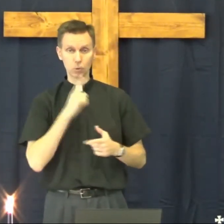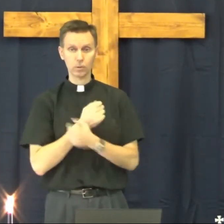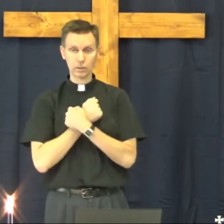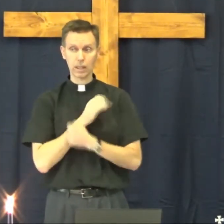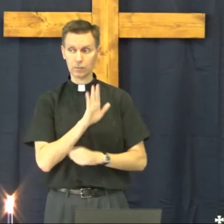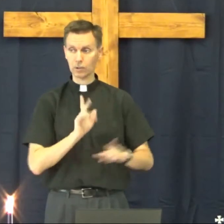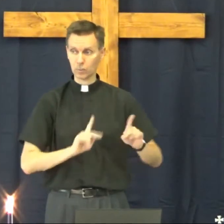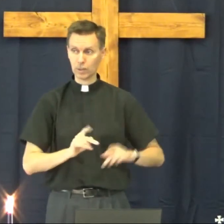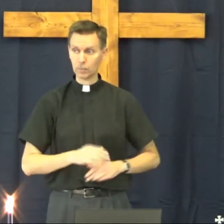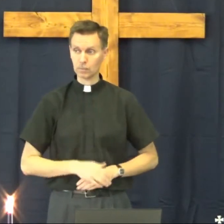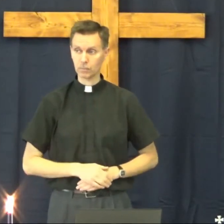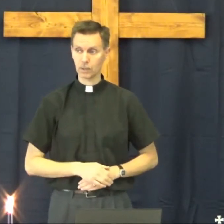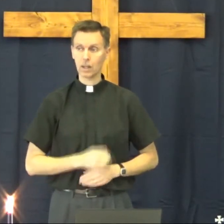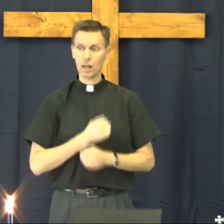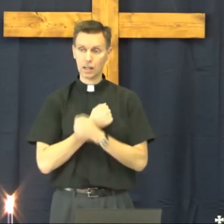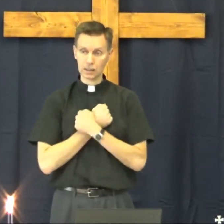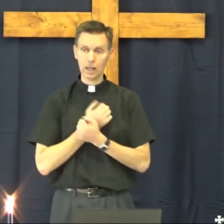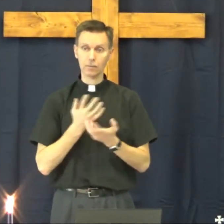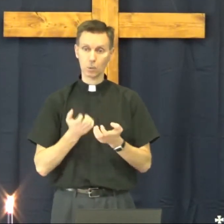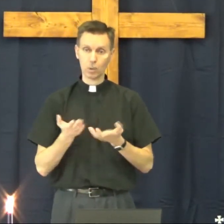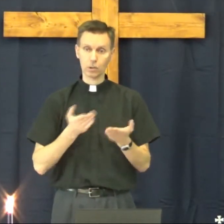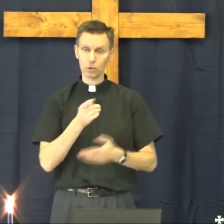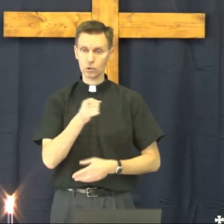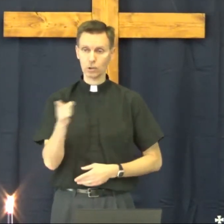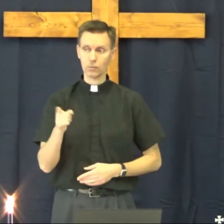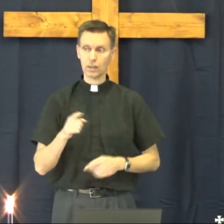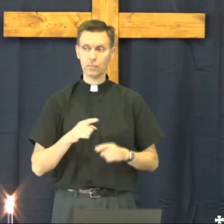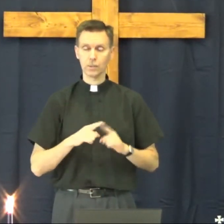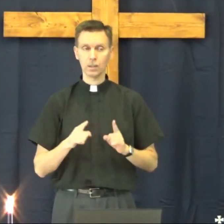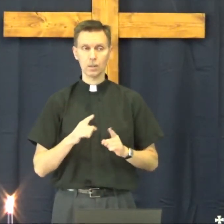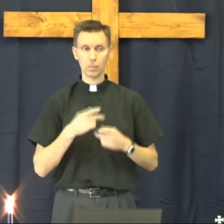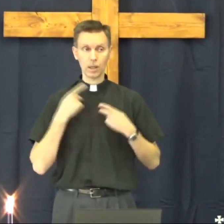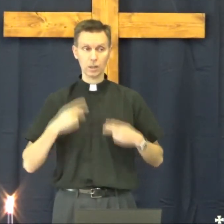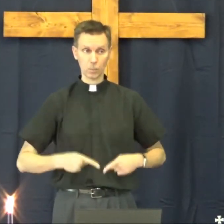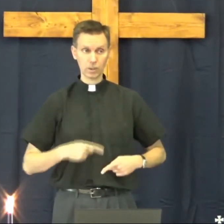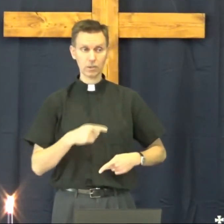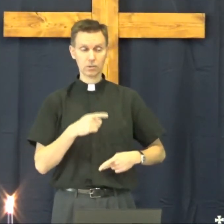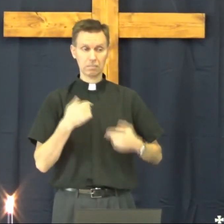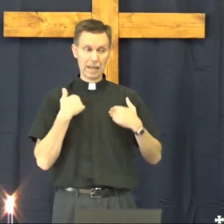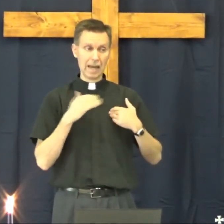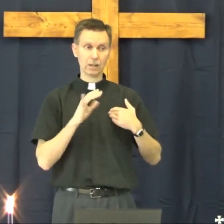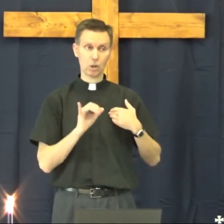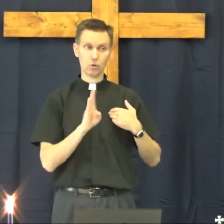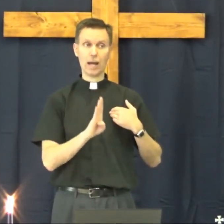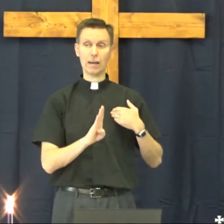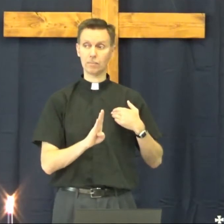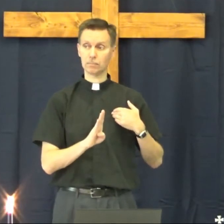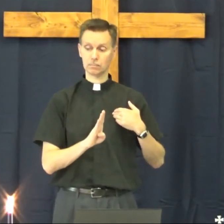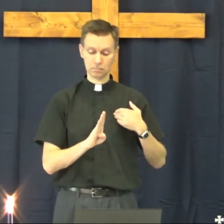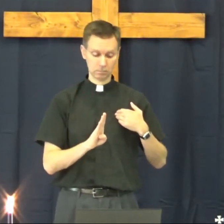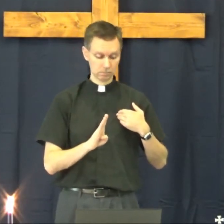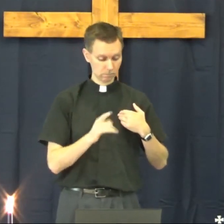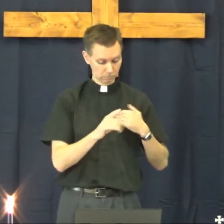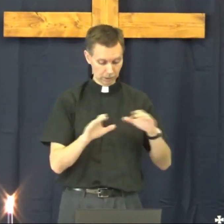truly loved his people and loved and wanted to serve them. But the priest had a job, and he